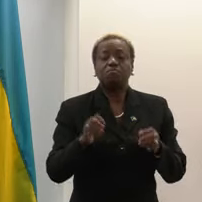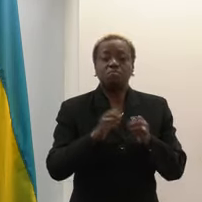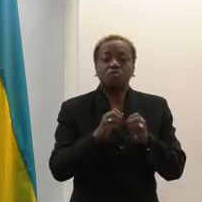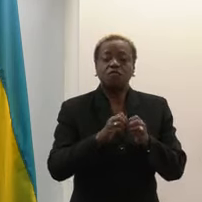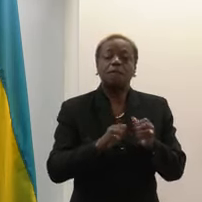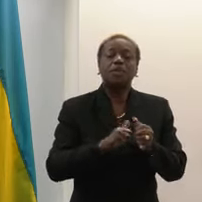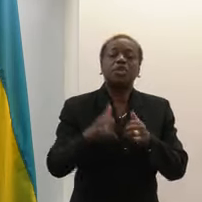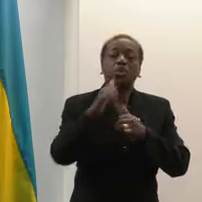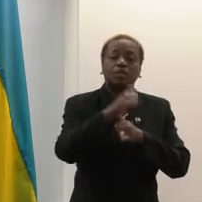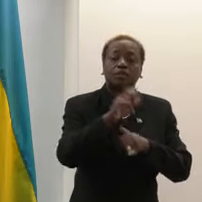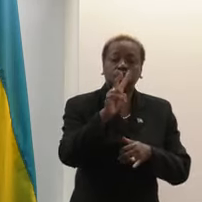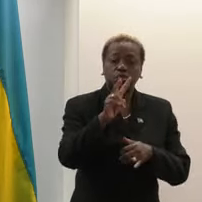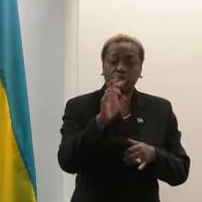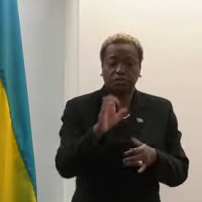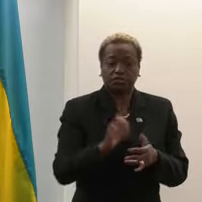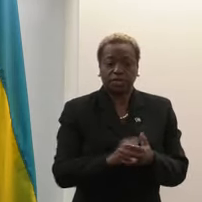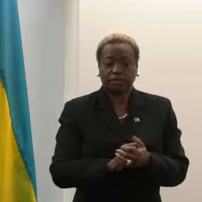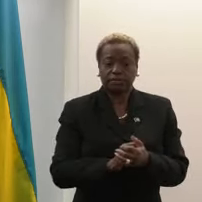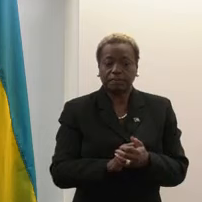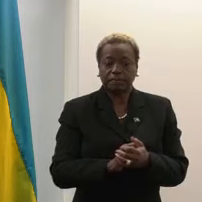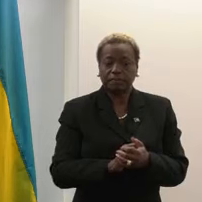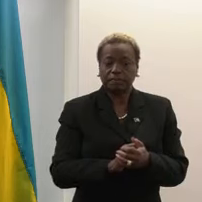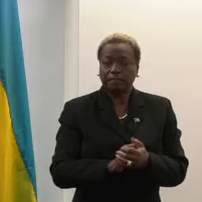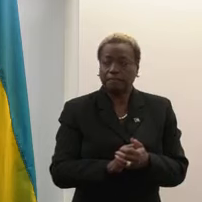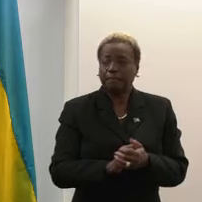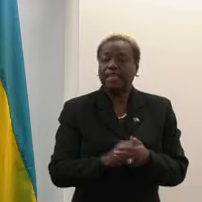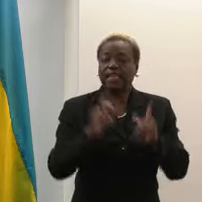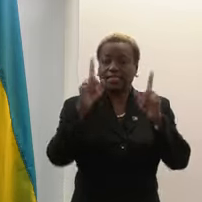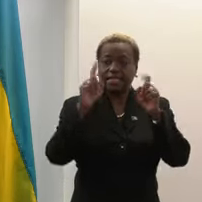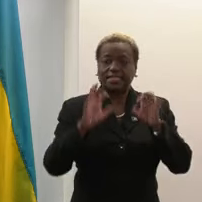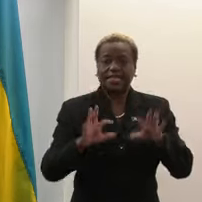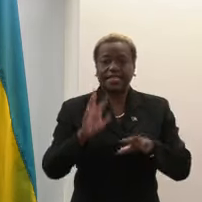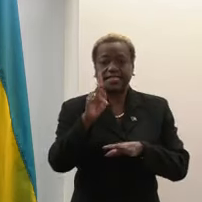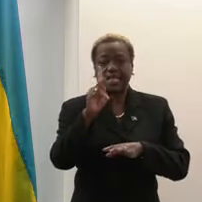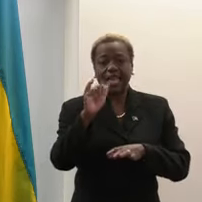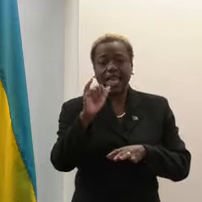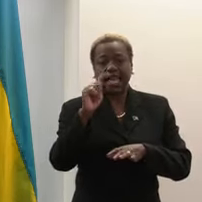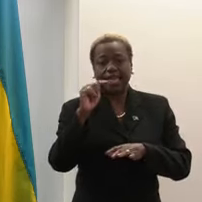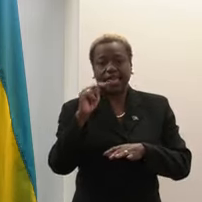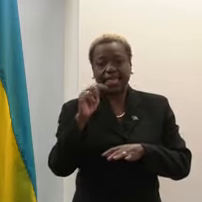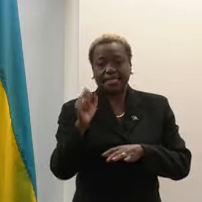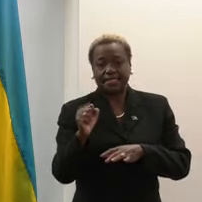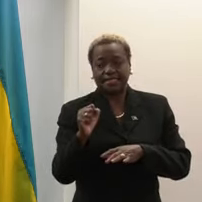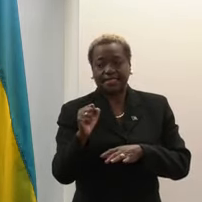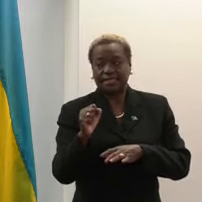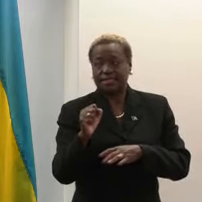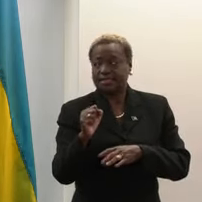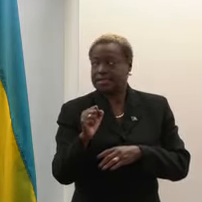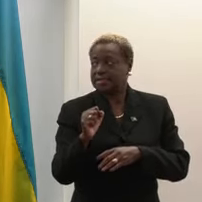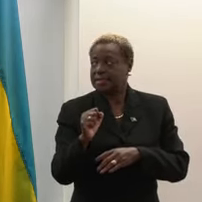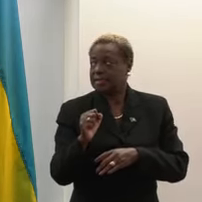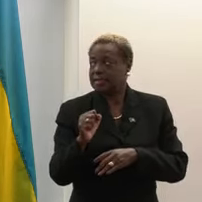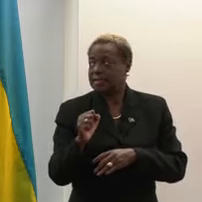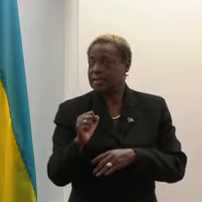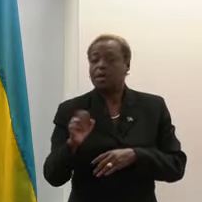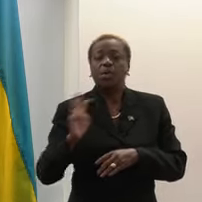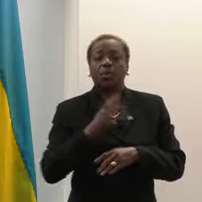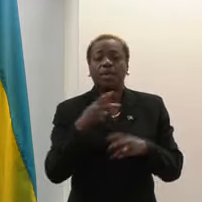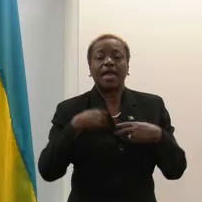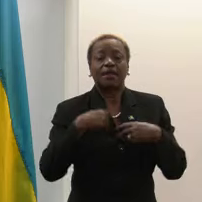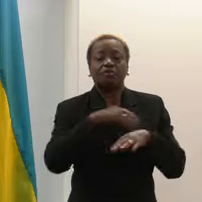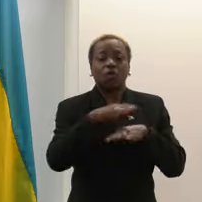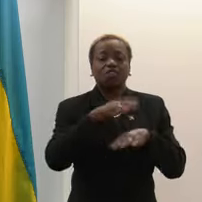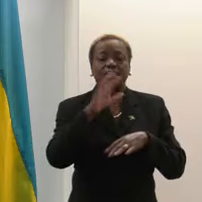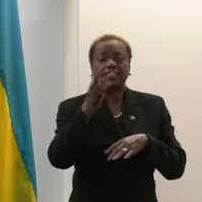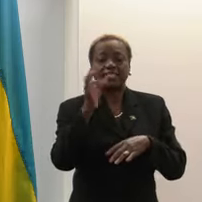point. And the test kits are, as we had said before, we have over 1,700